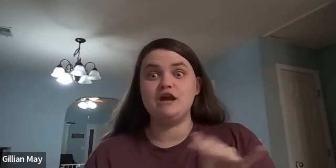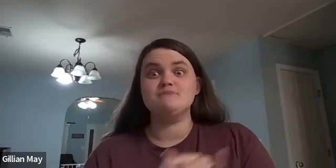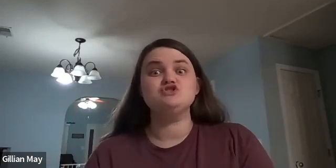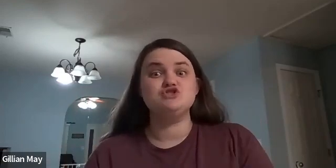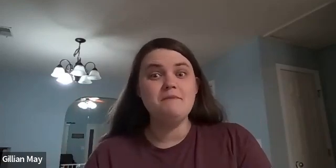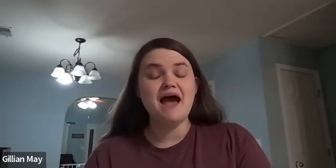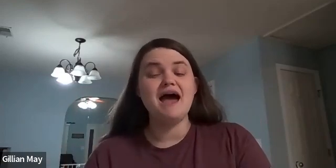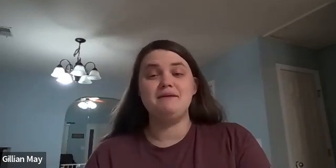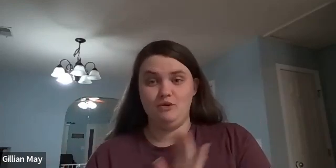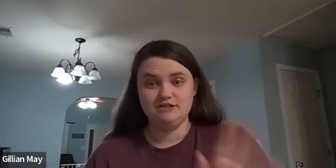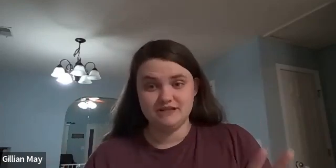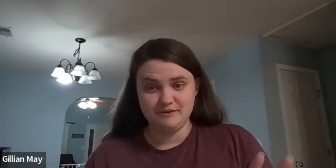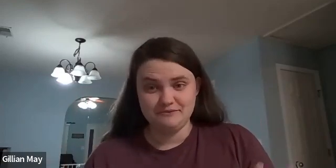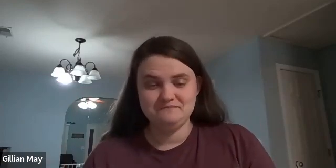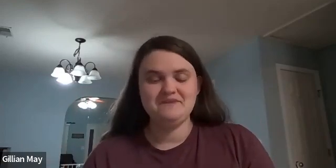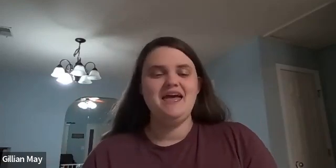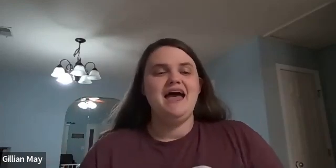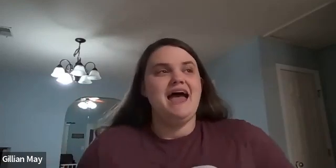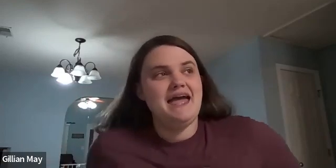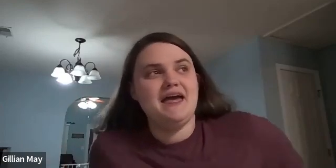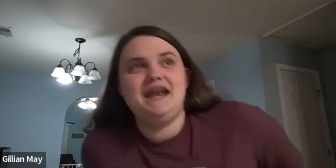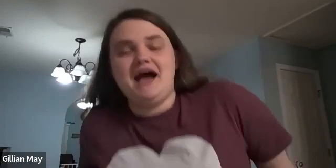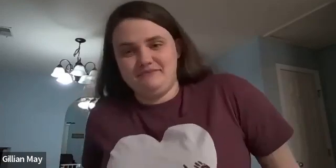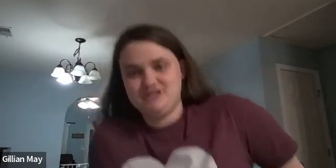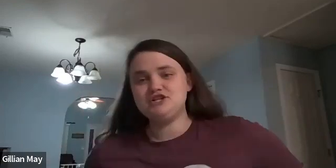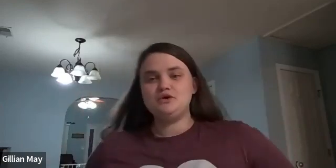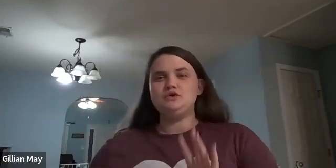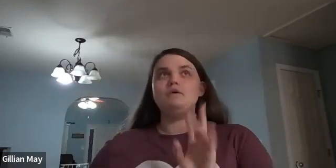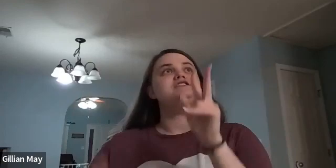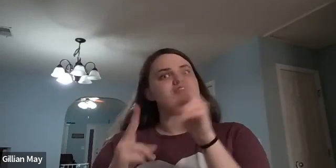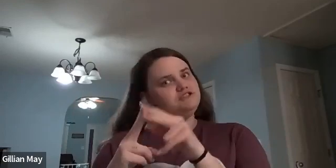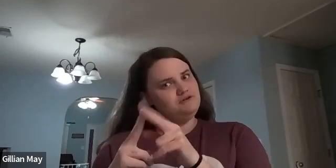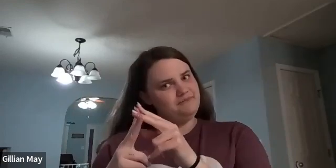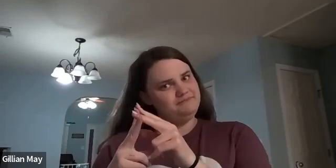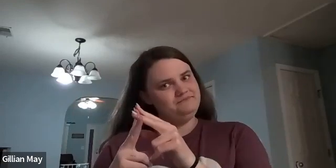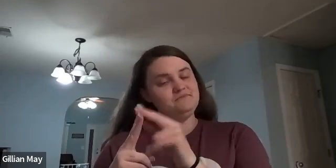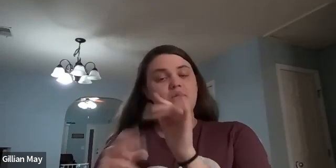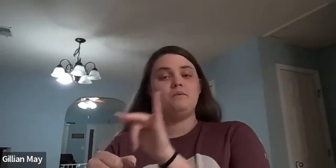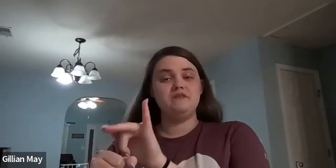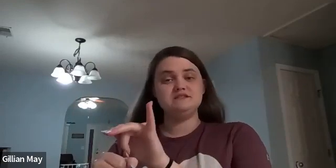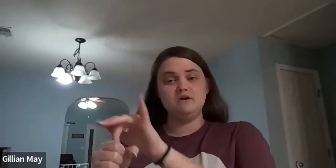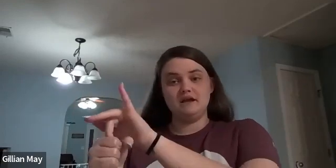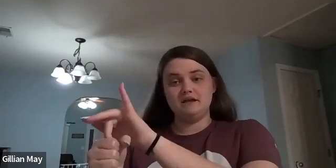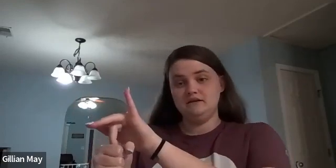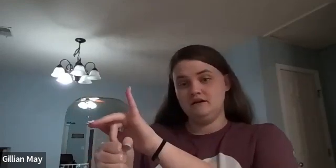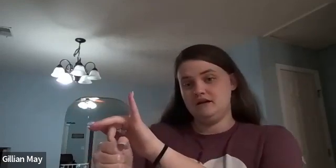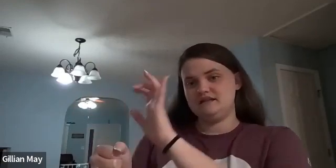I'm so mad. I'm going to explode. And I'm going to show you, actually, there are 2 of them. This one, it's